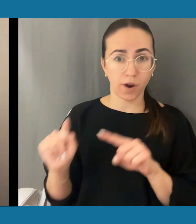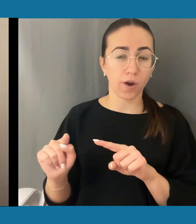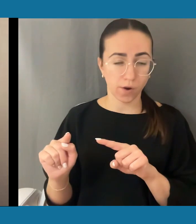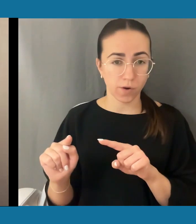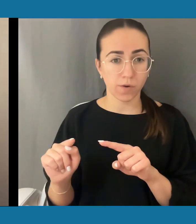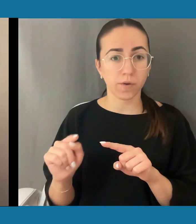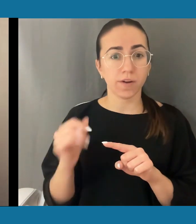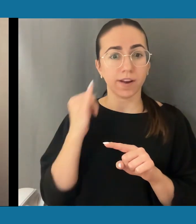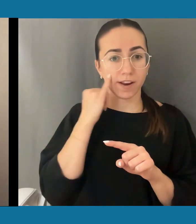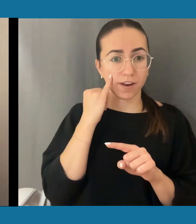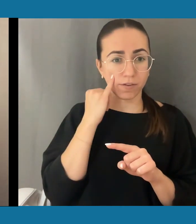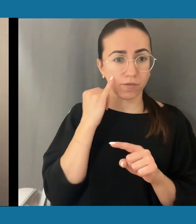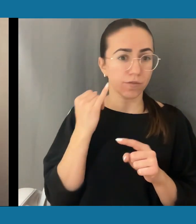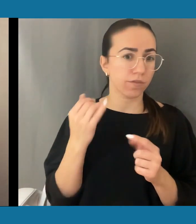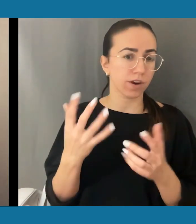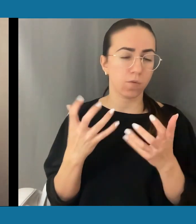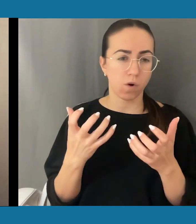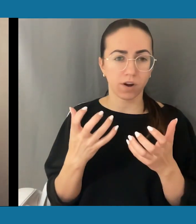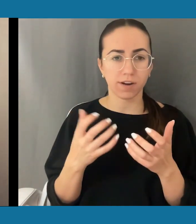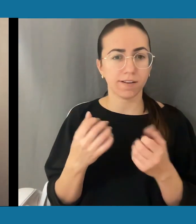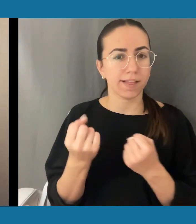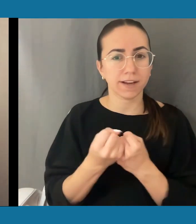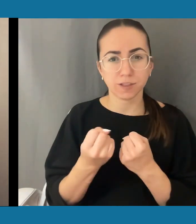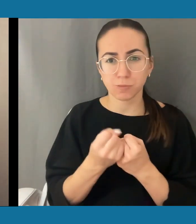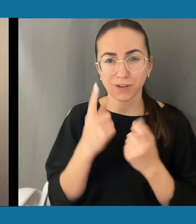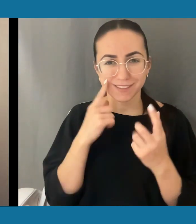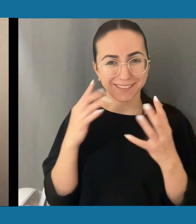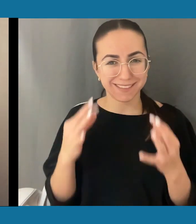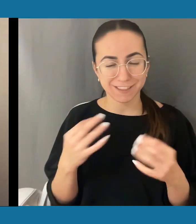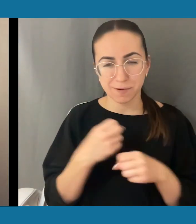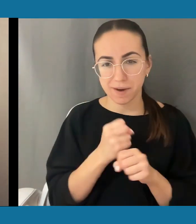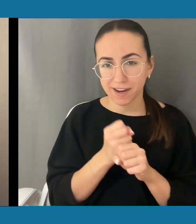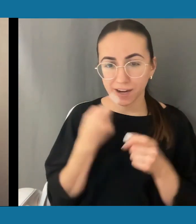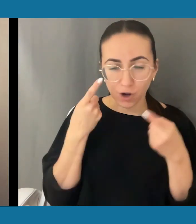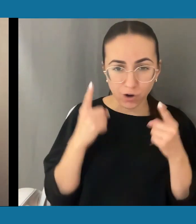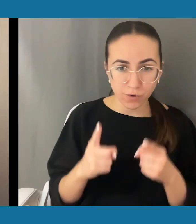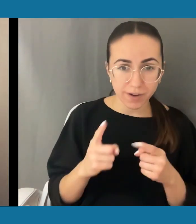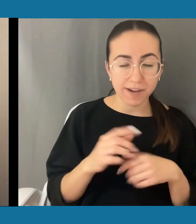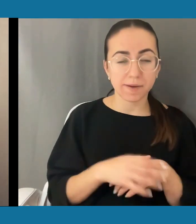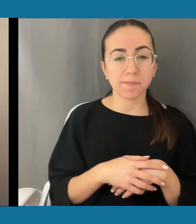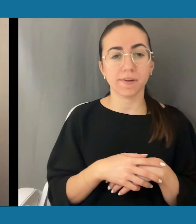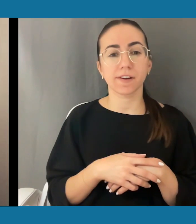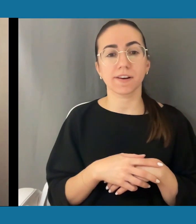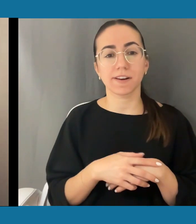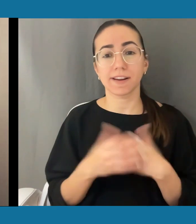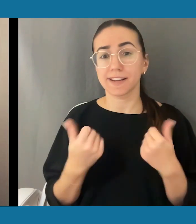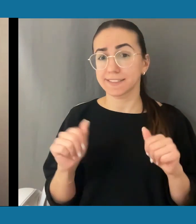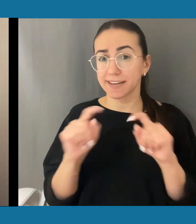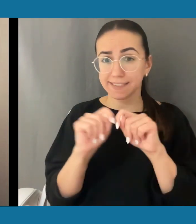decision-making agreement? Is there some sort of template that they can download?